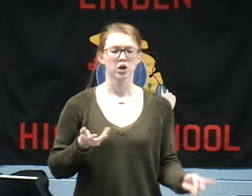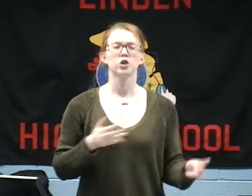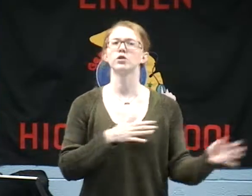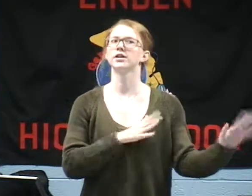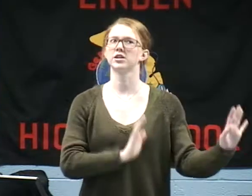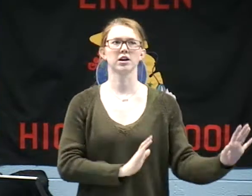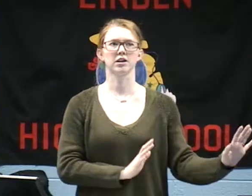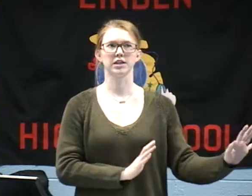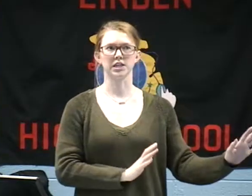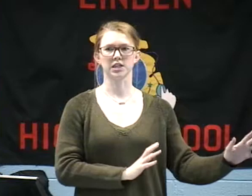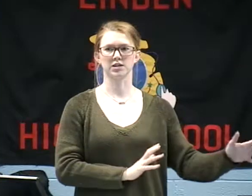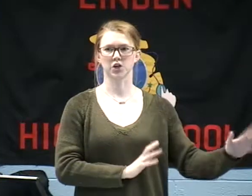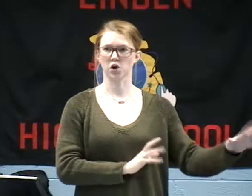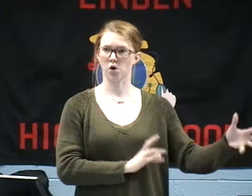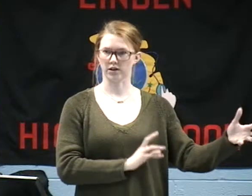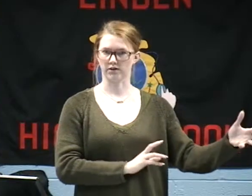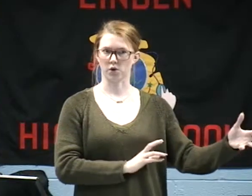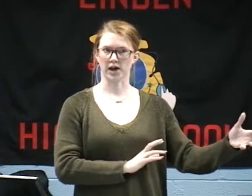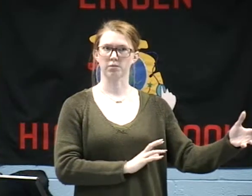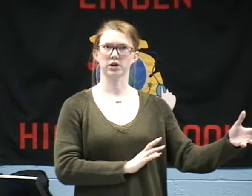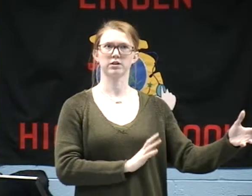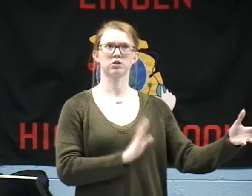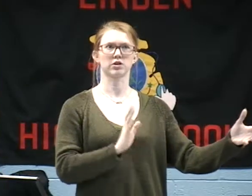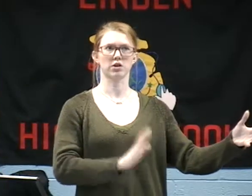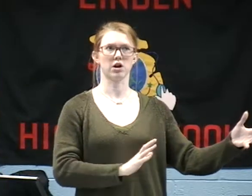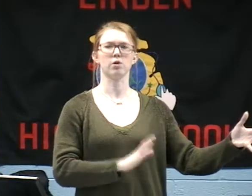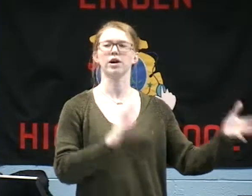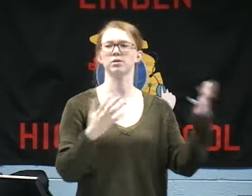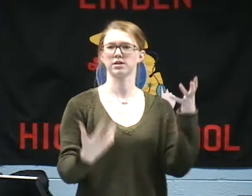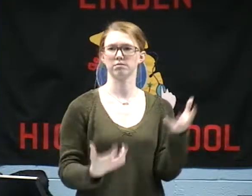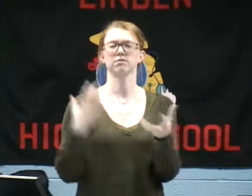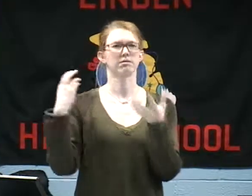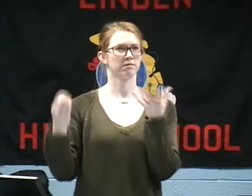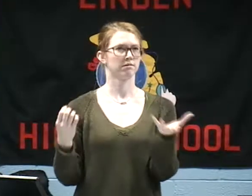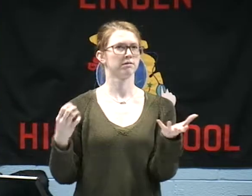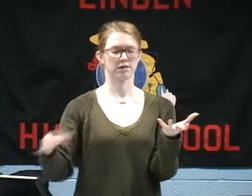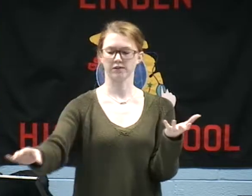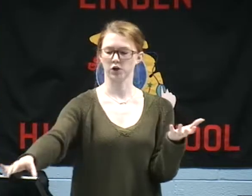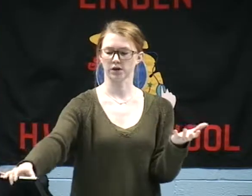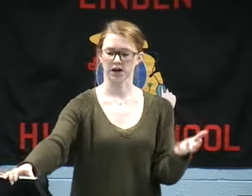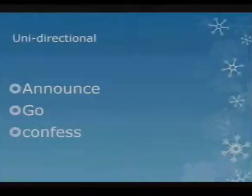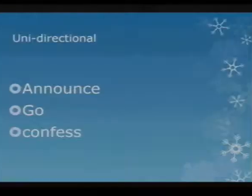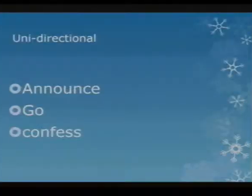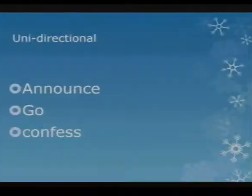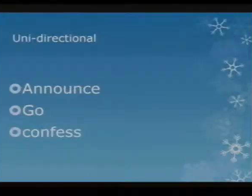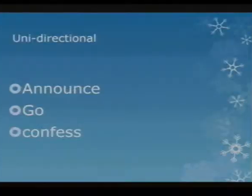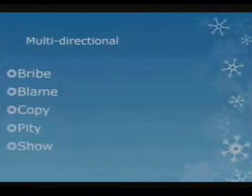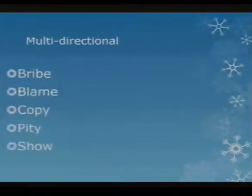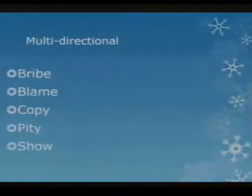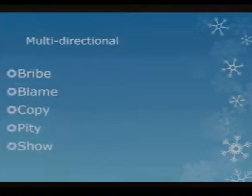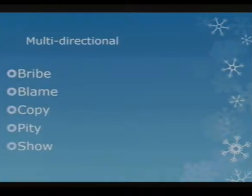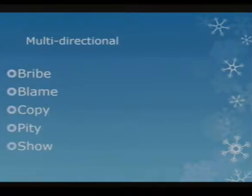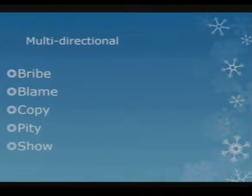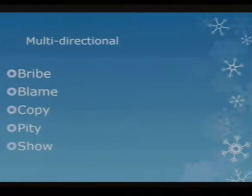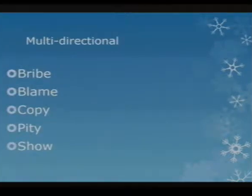You don't necessarily need to know all these vocab words, just so you know. I'm just giving you the concept.